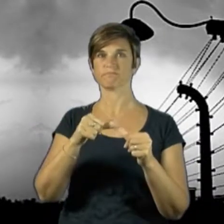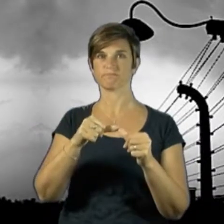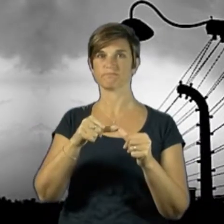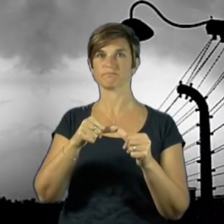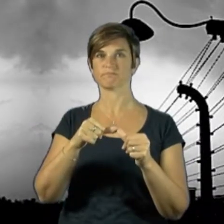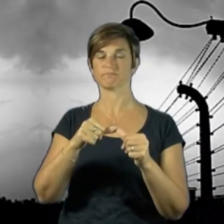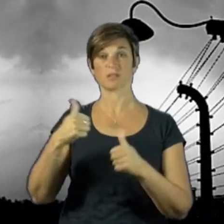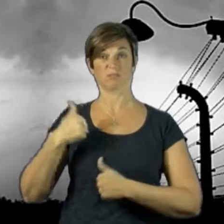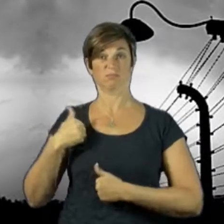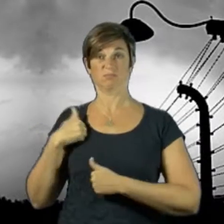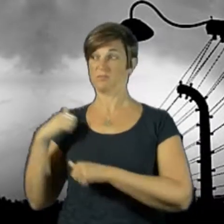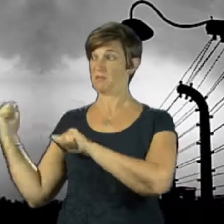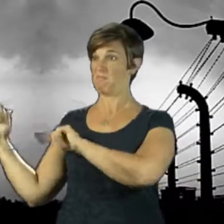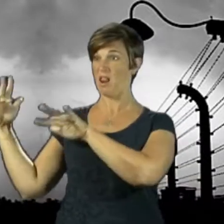Another selection had taken place.